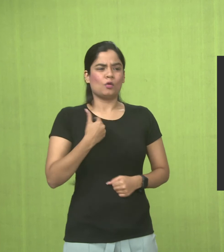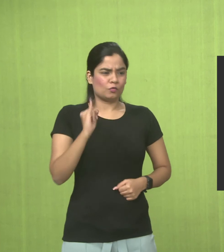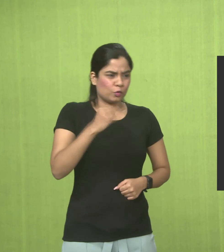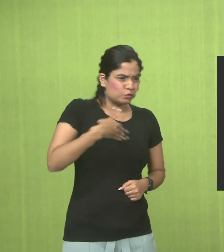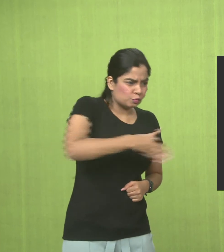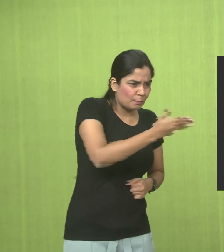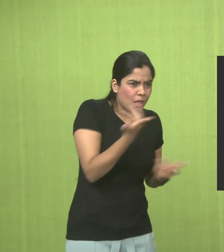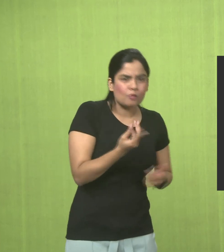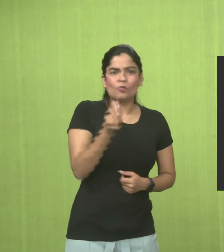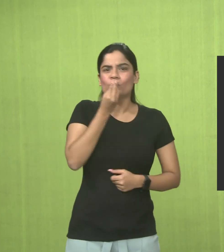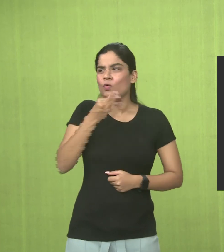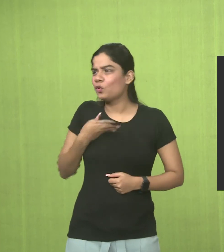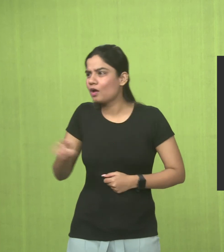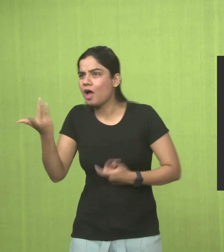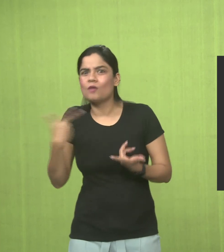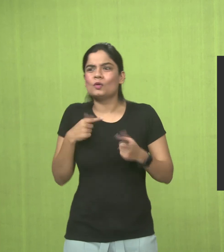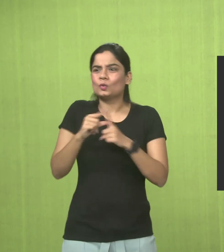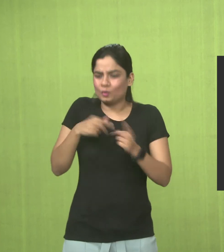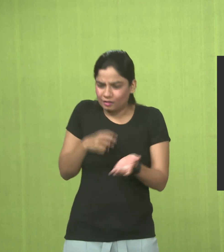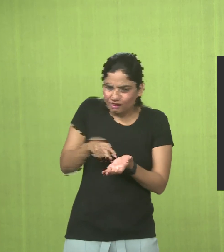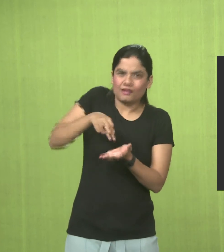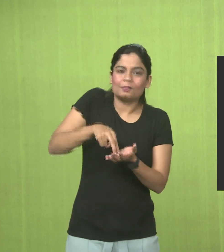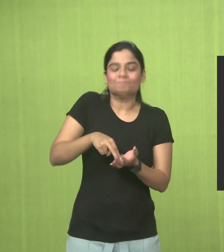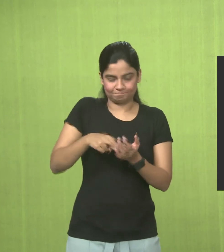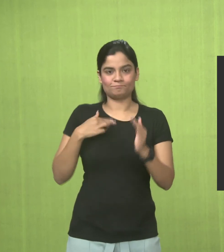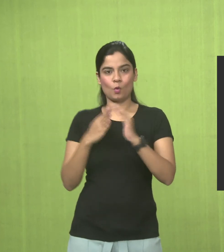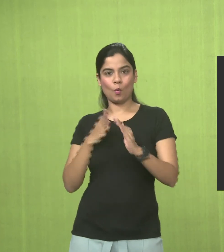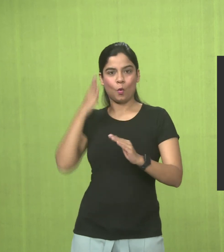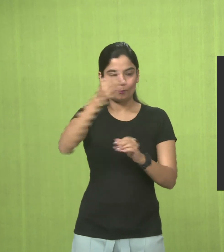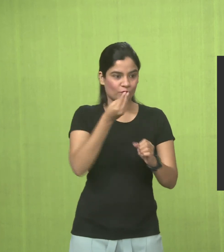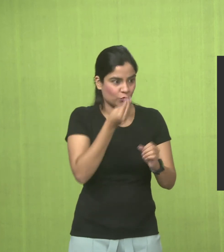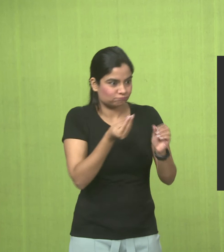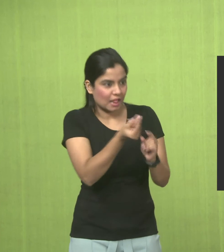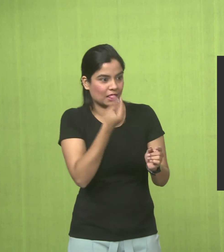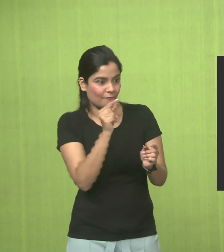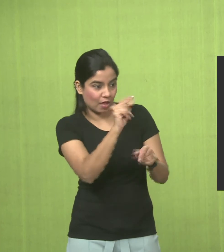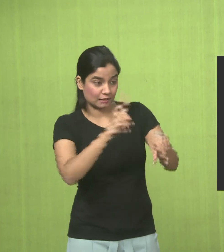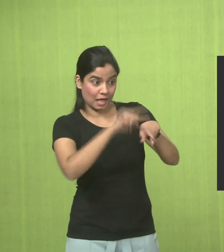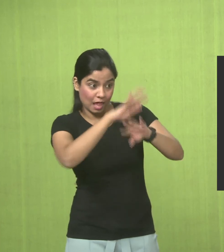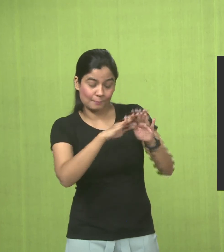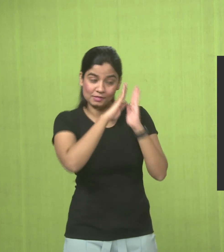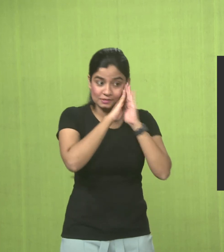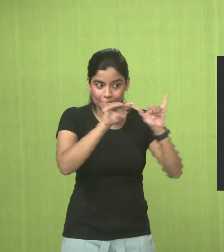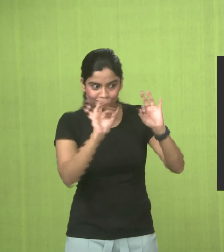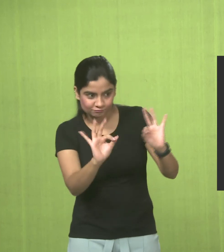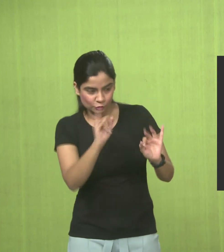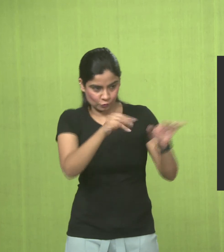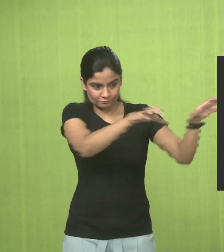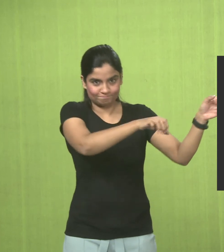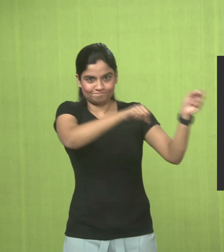Residential care idea. There are a lot of residential cares which need workers to support old people, to take care